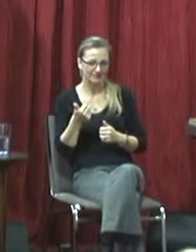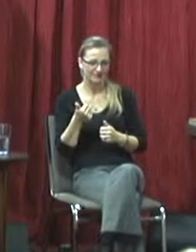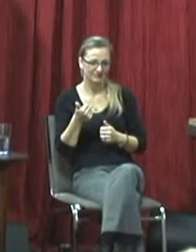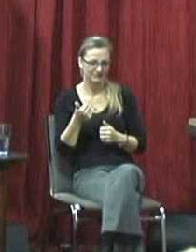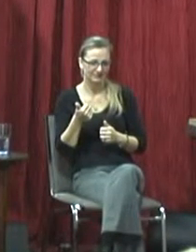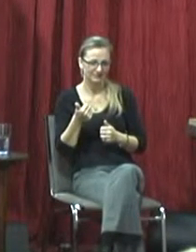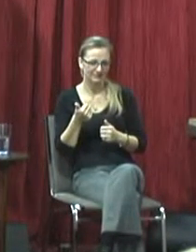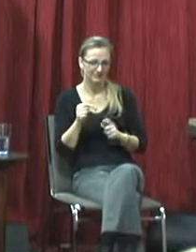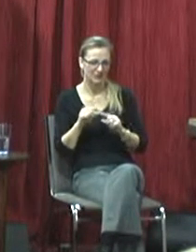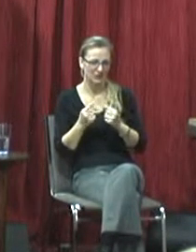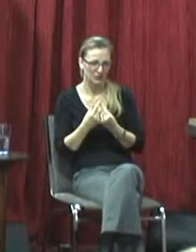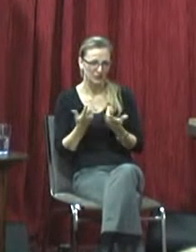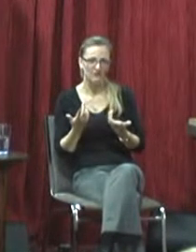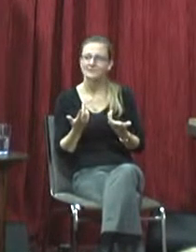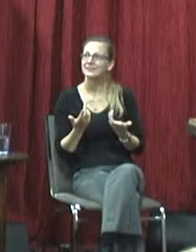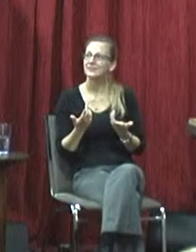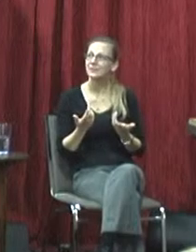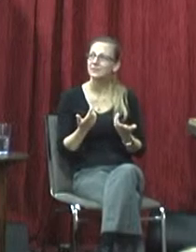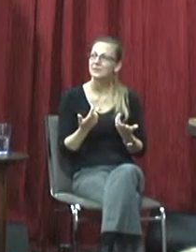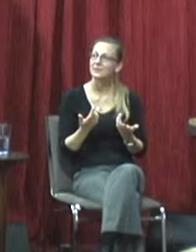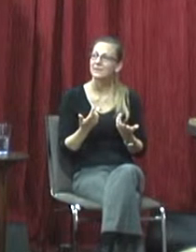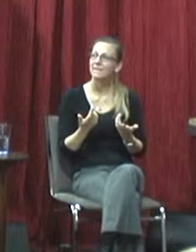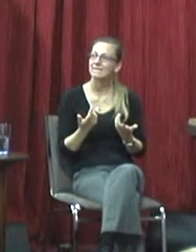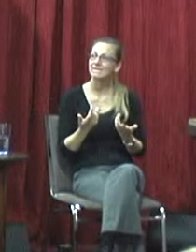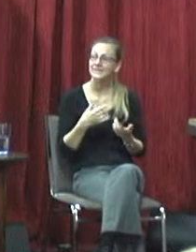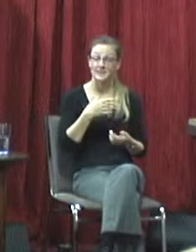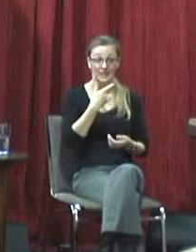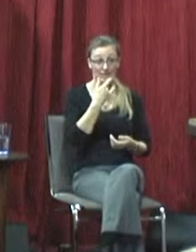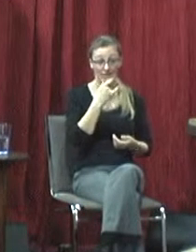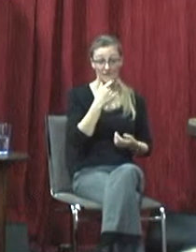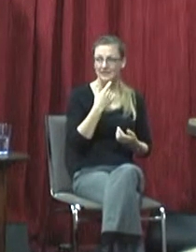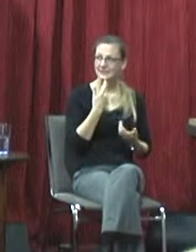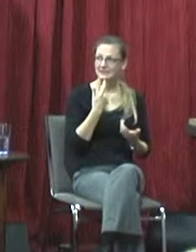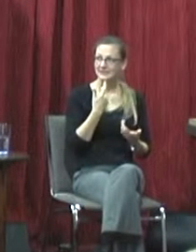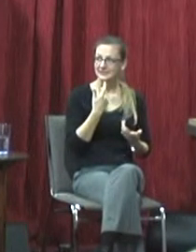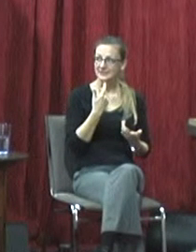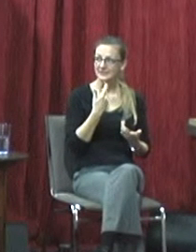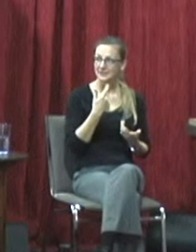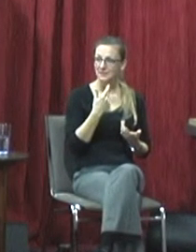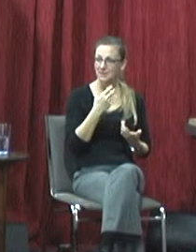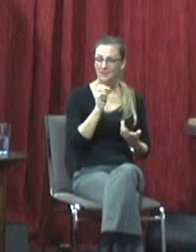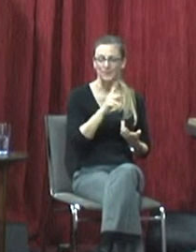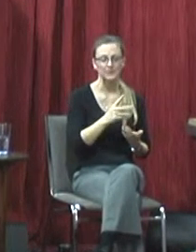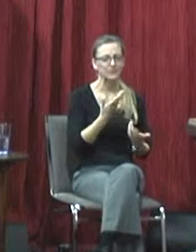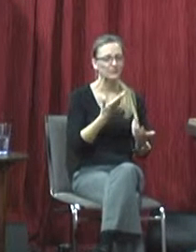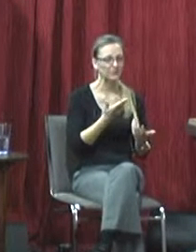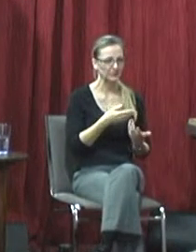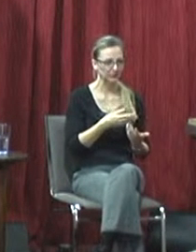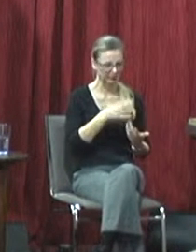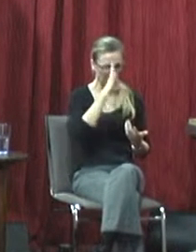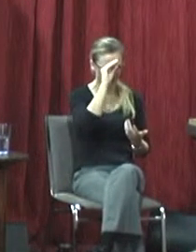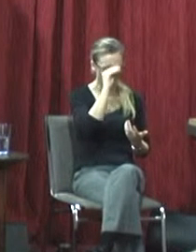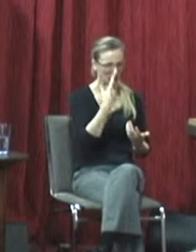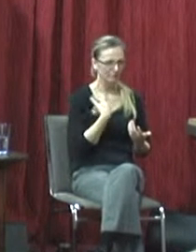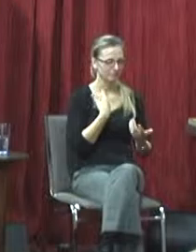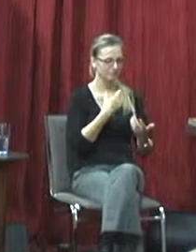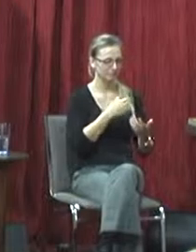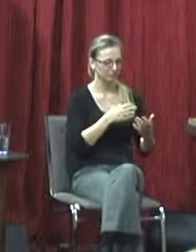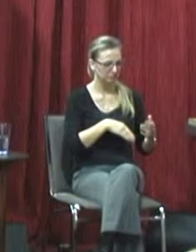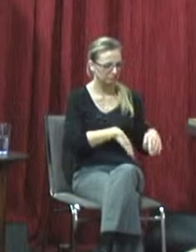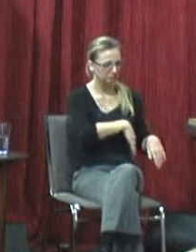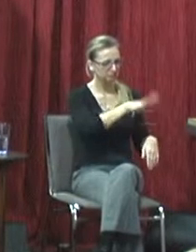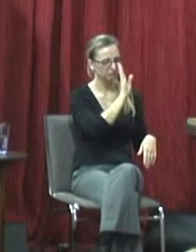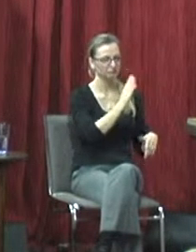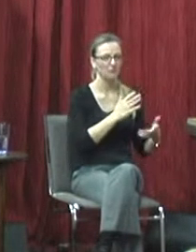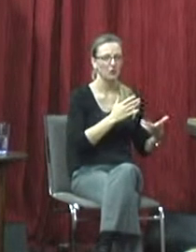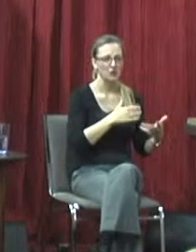Jewish child thought he might want to marry into. So Moshe was an Orthodox yeshiva boy, born and raised in